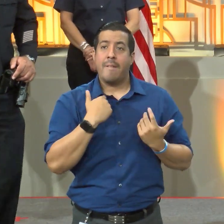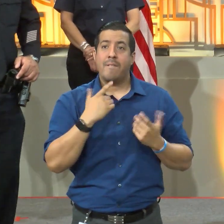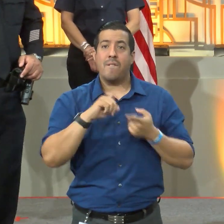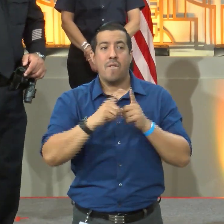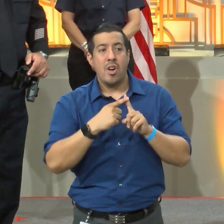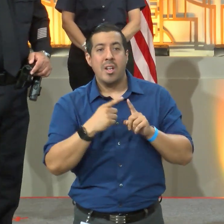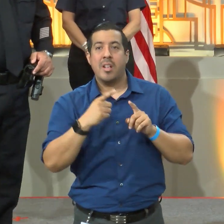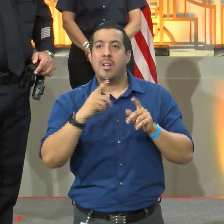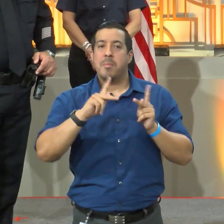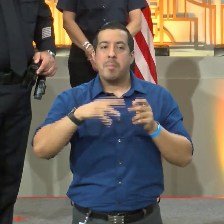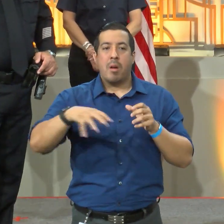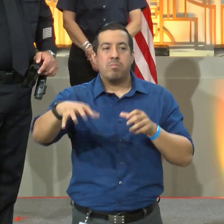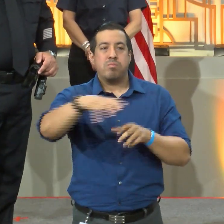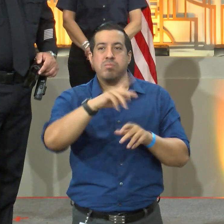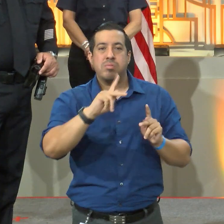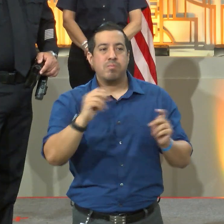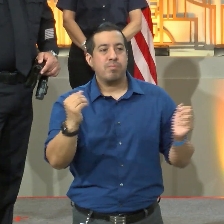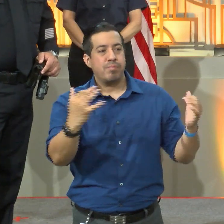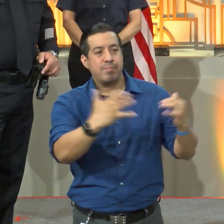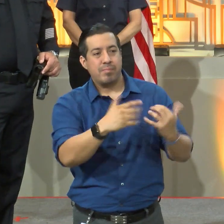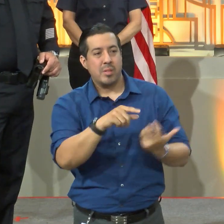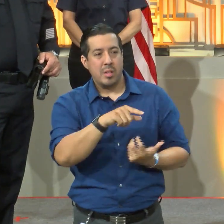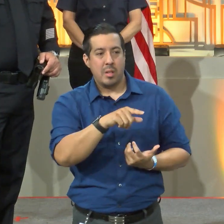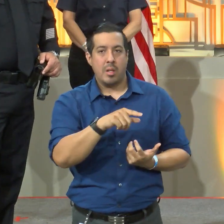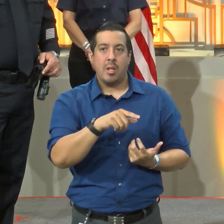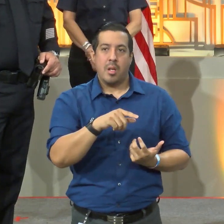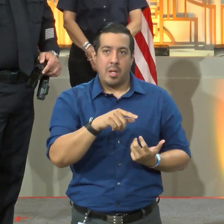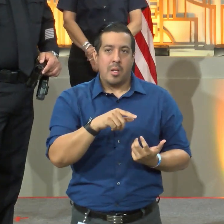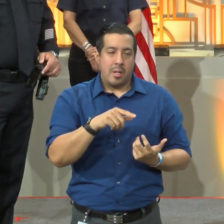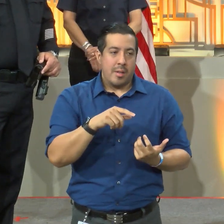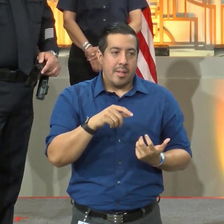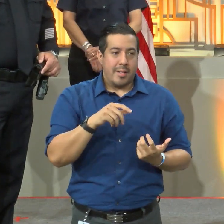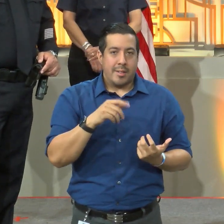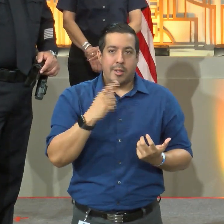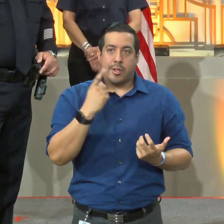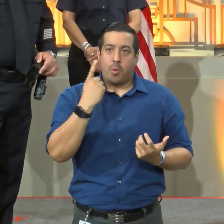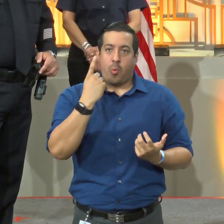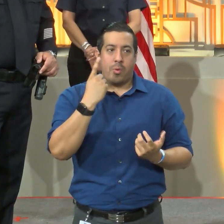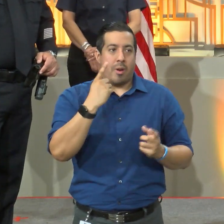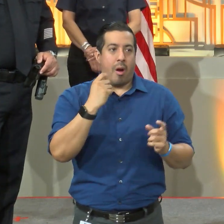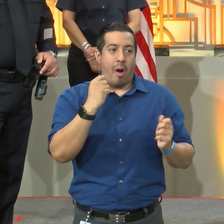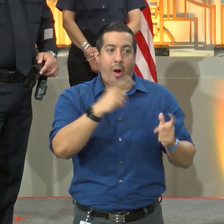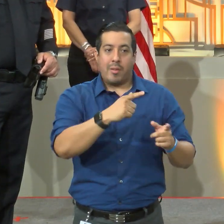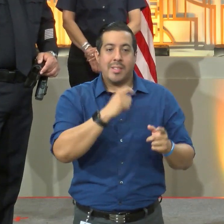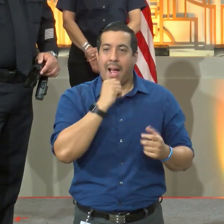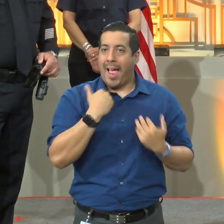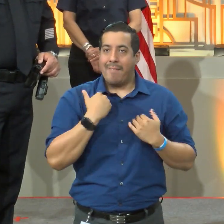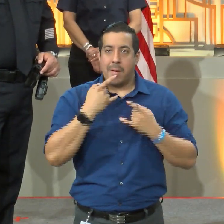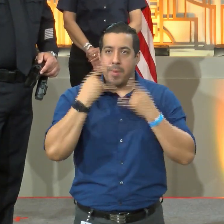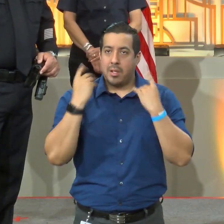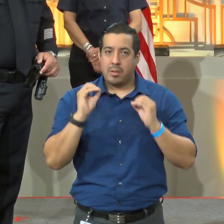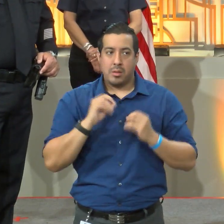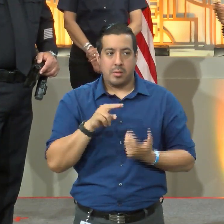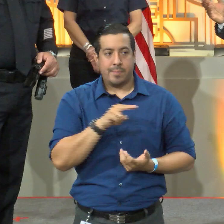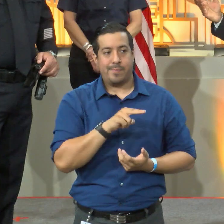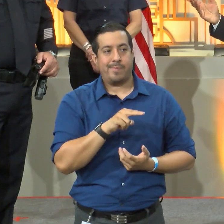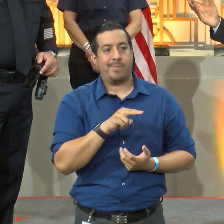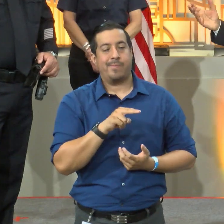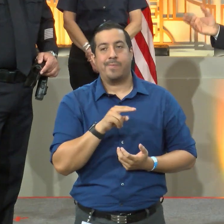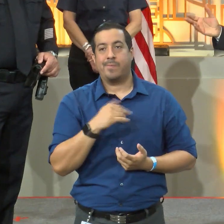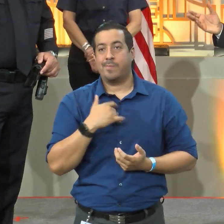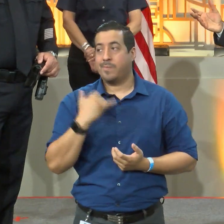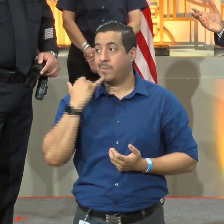and neighbors and others, and not one of them, had on a mask. So I started to call